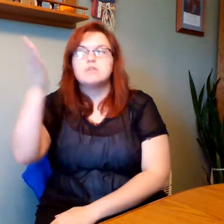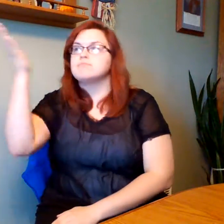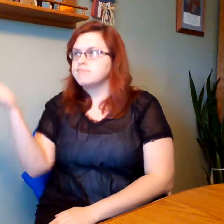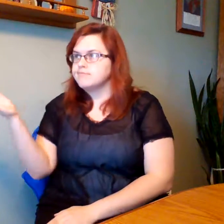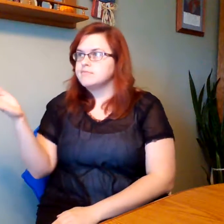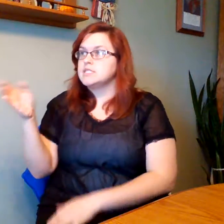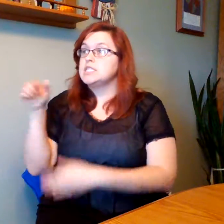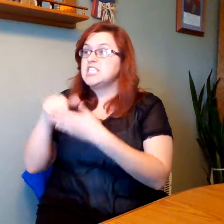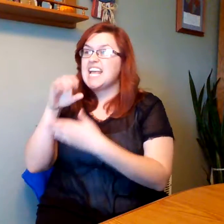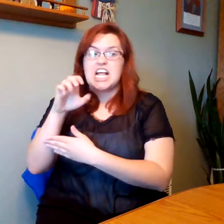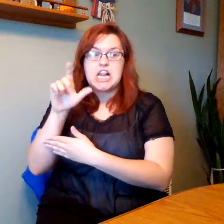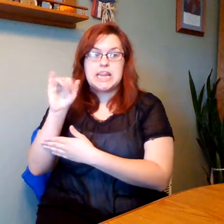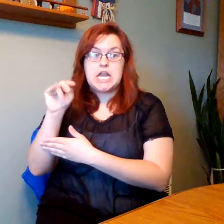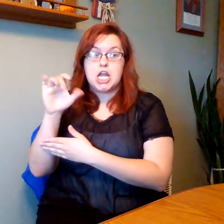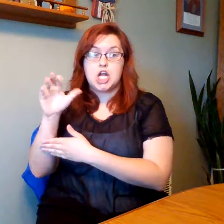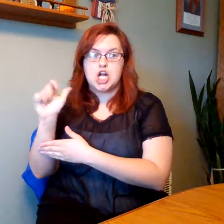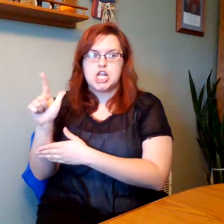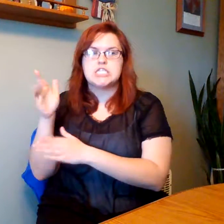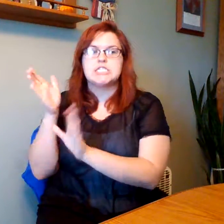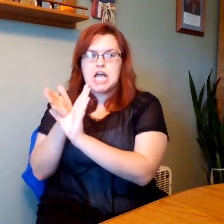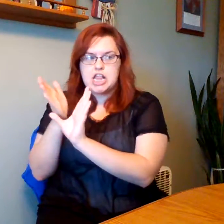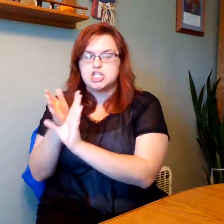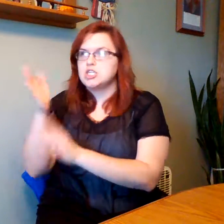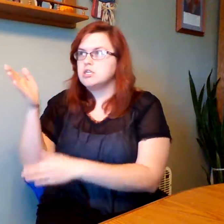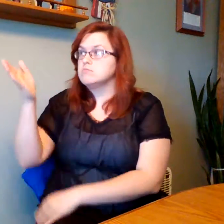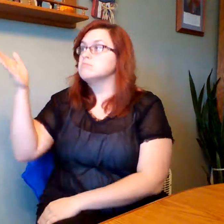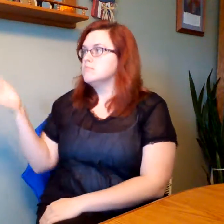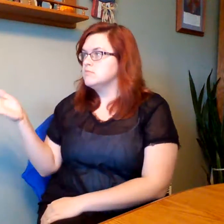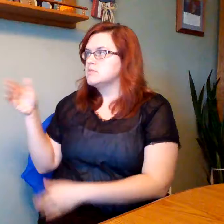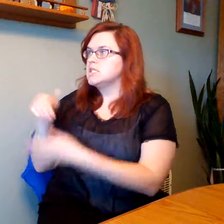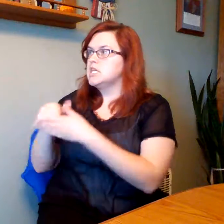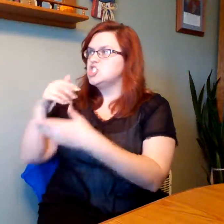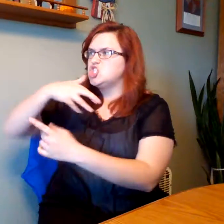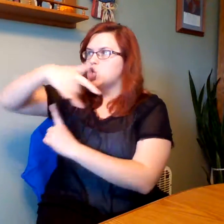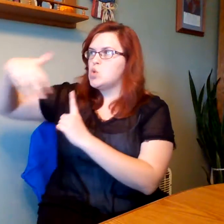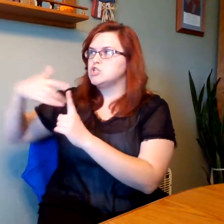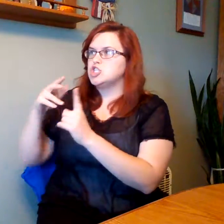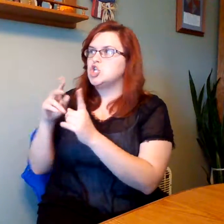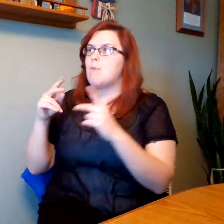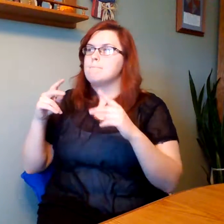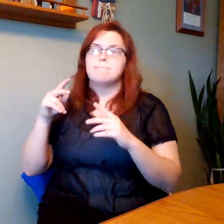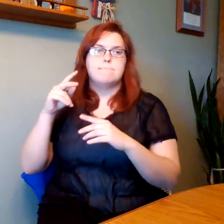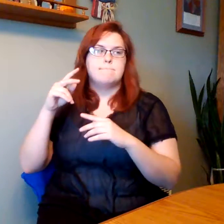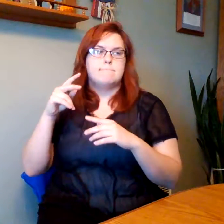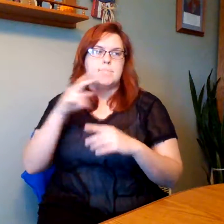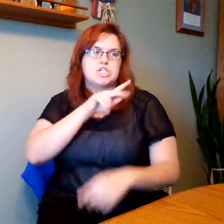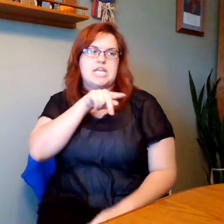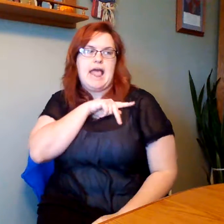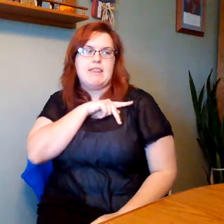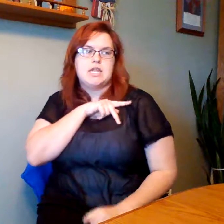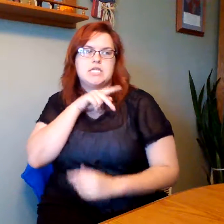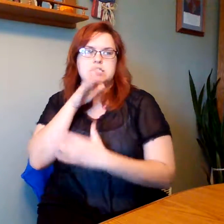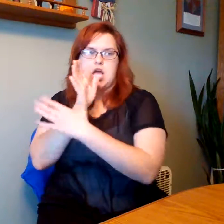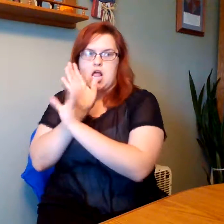clinical psychology. Andres Martinez in social personality psychology. Alexander O'Connor,